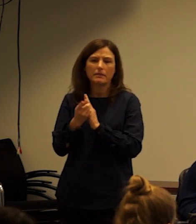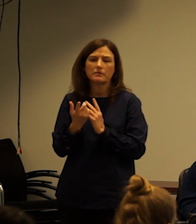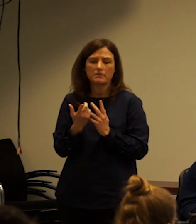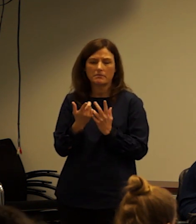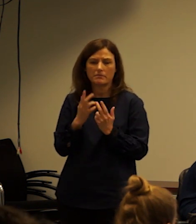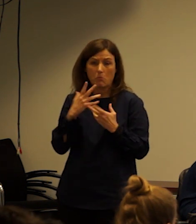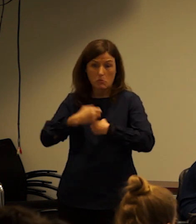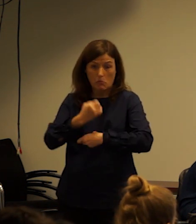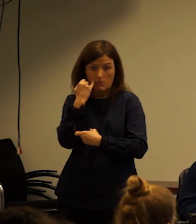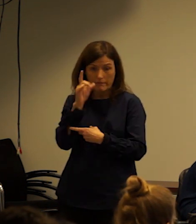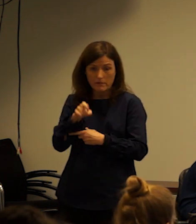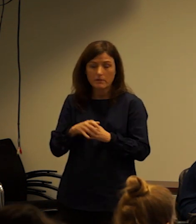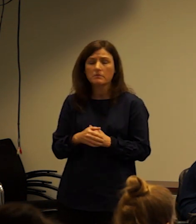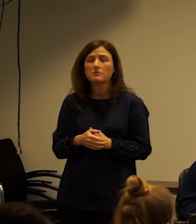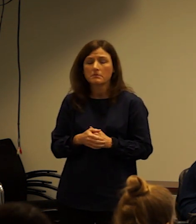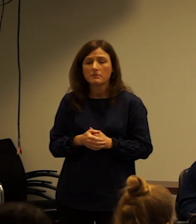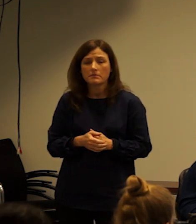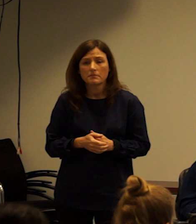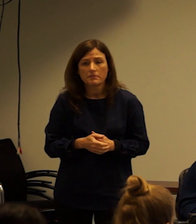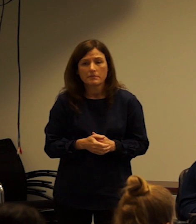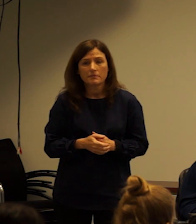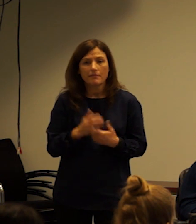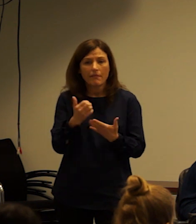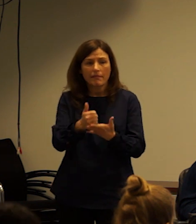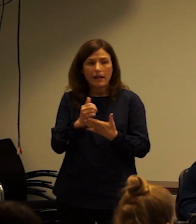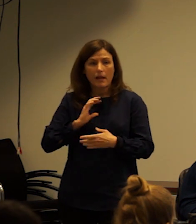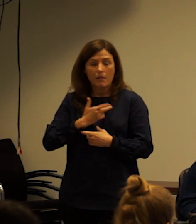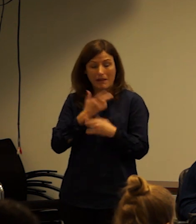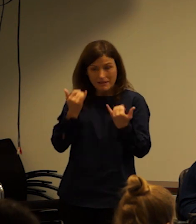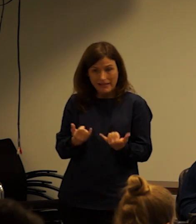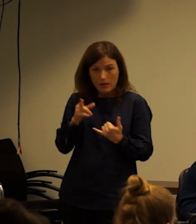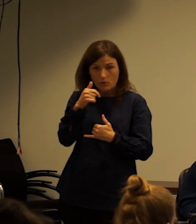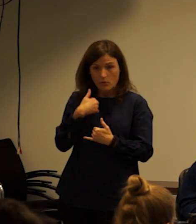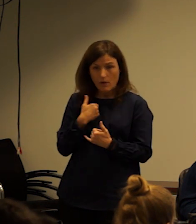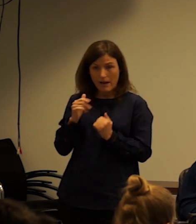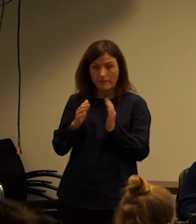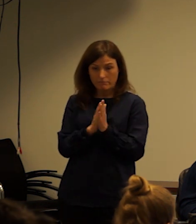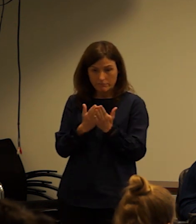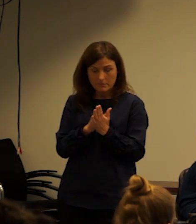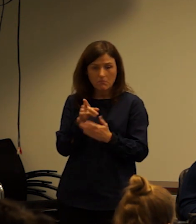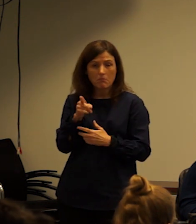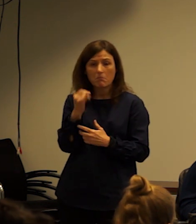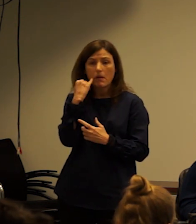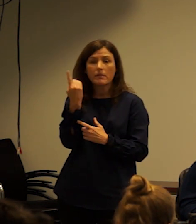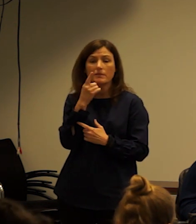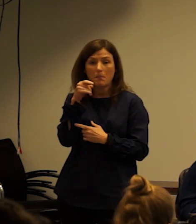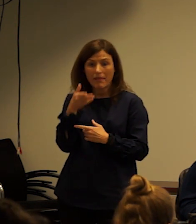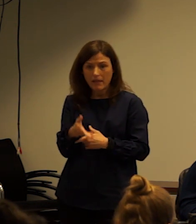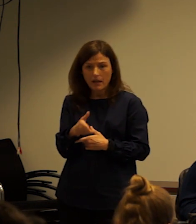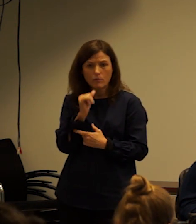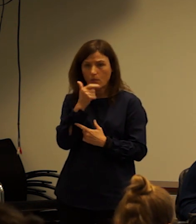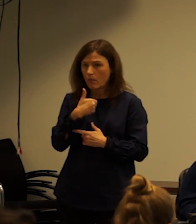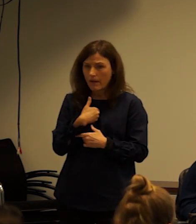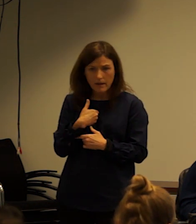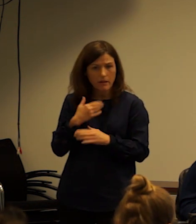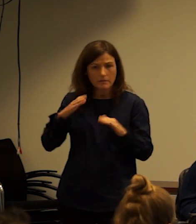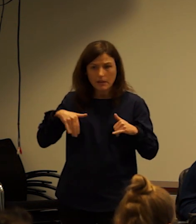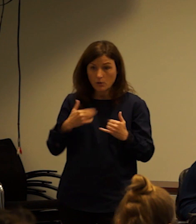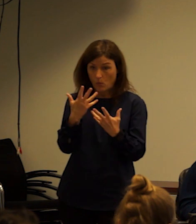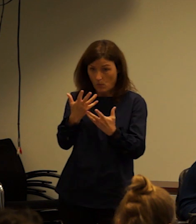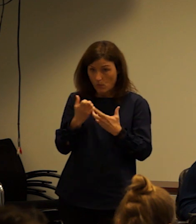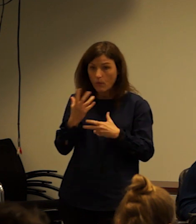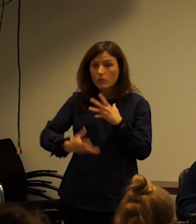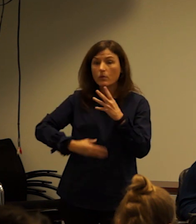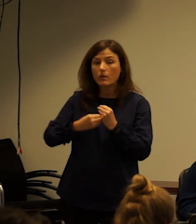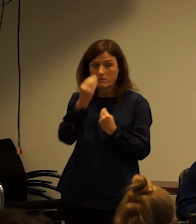Just please help us. Now you have this notebook. If there's something in there that you don't have that you